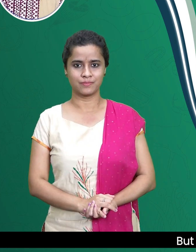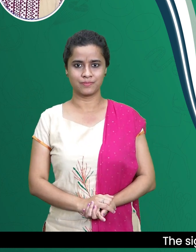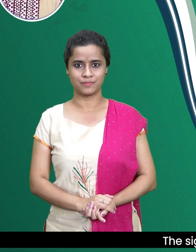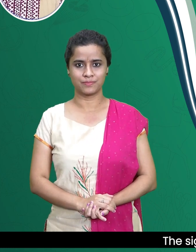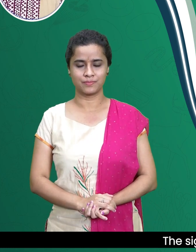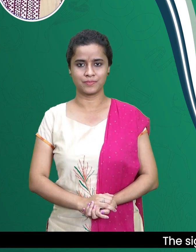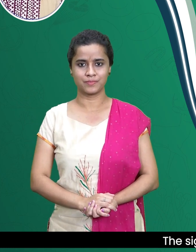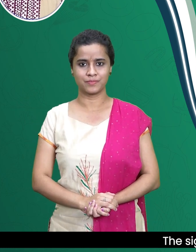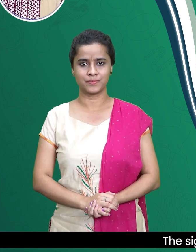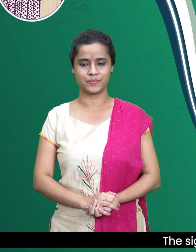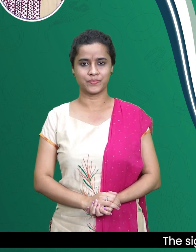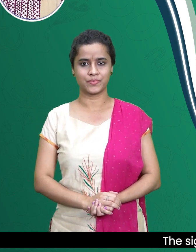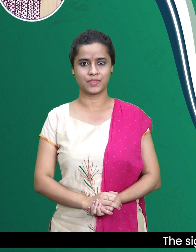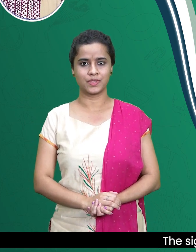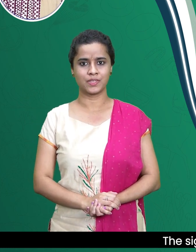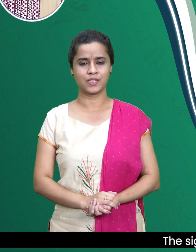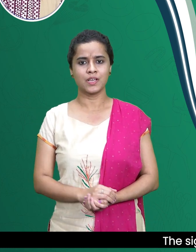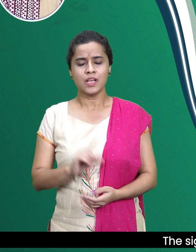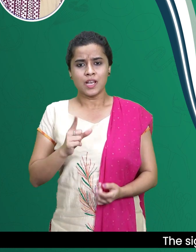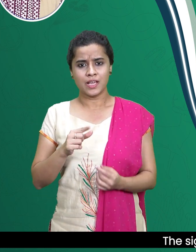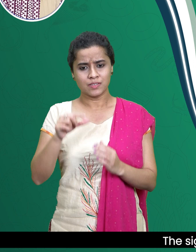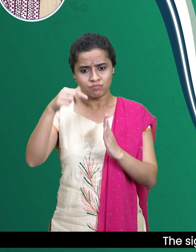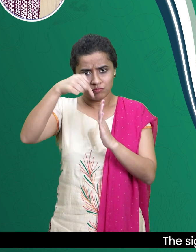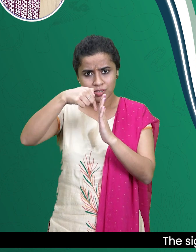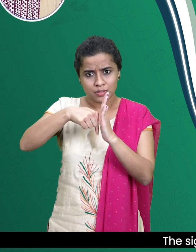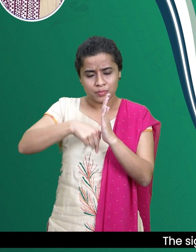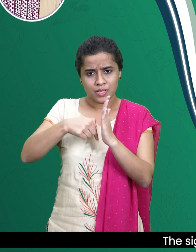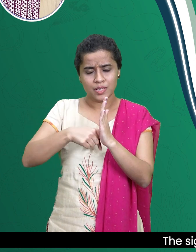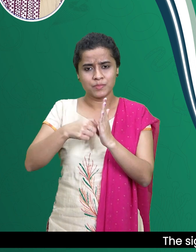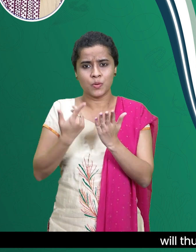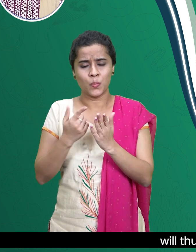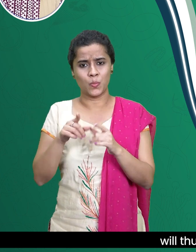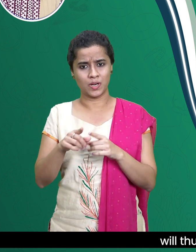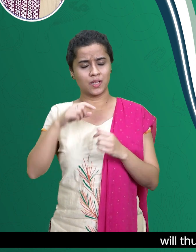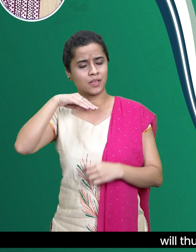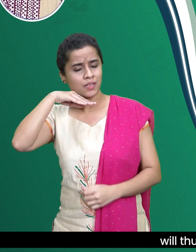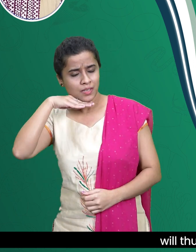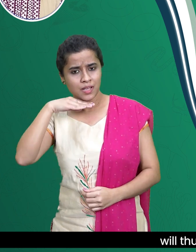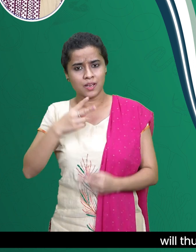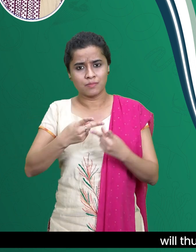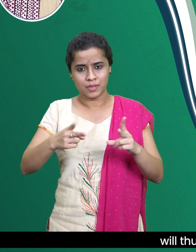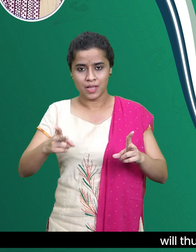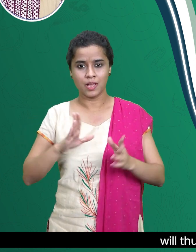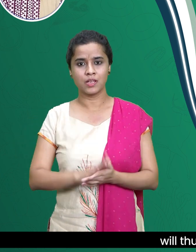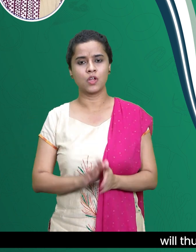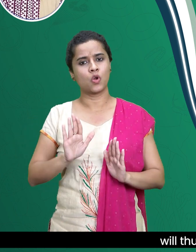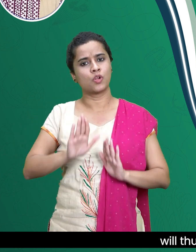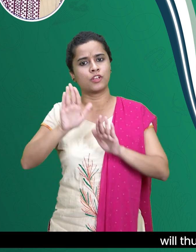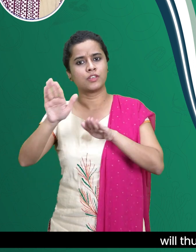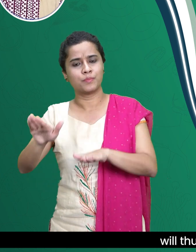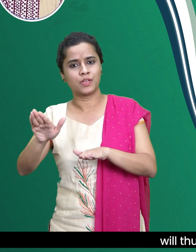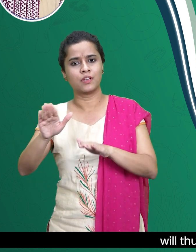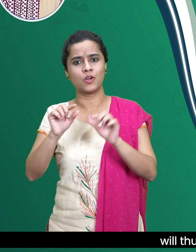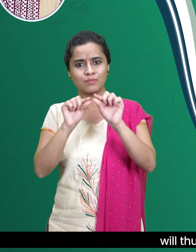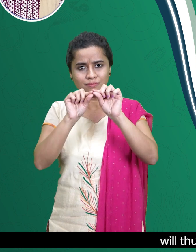The signs and symptoms of a disease will thus depend on